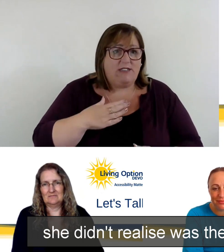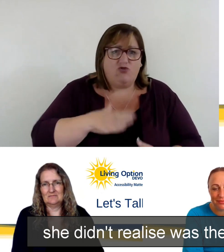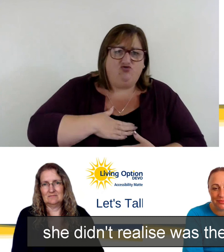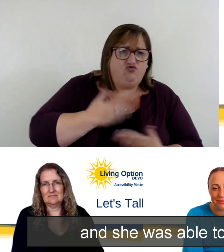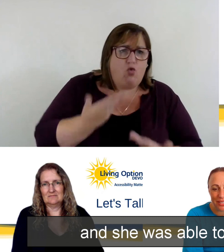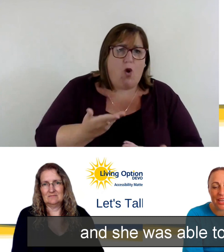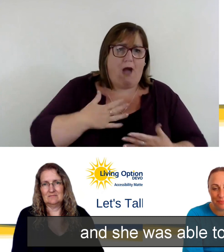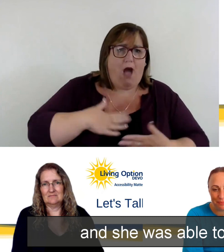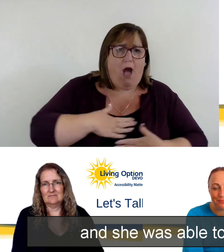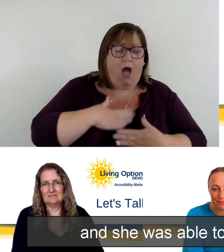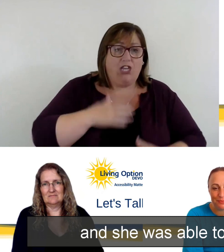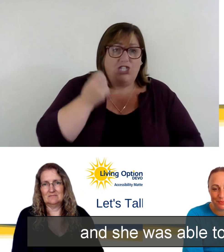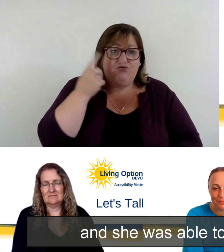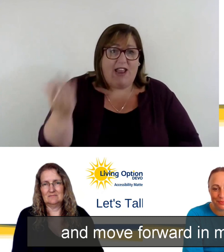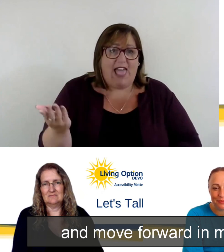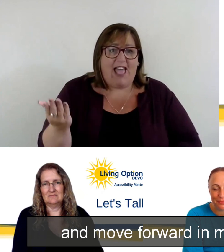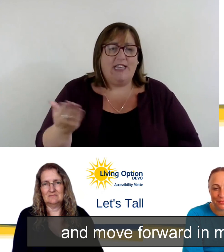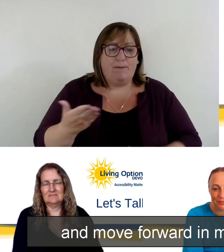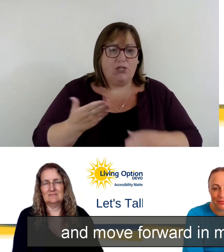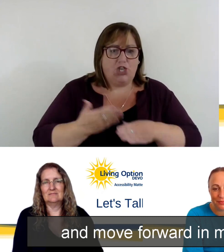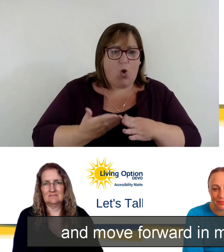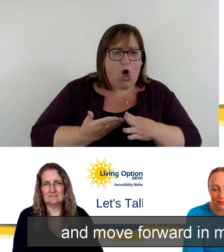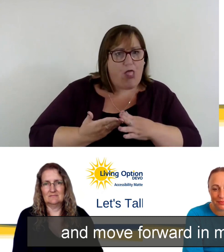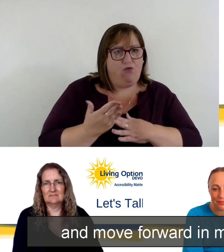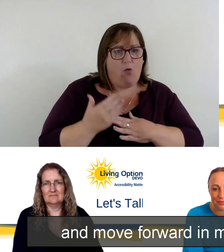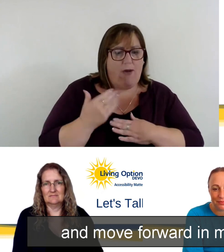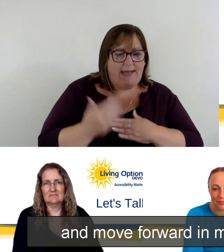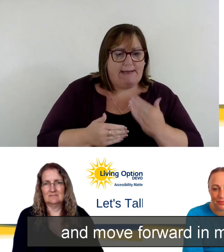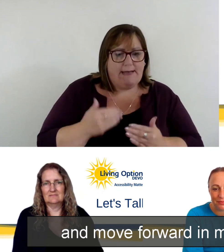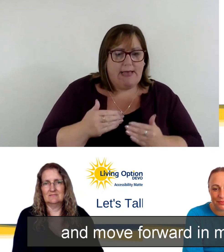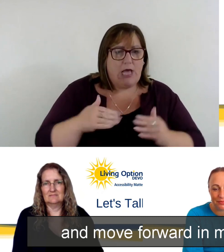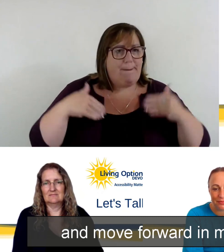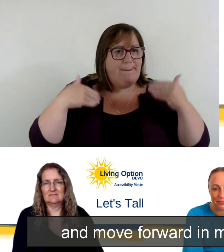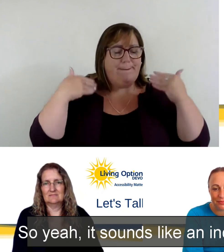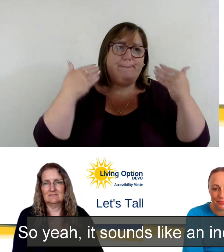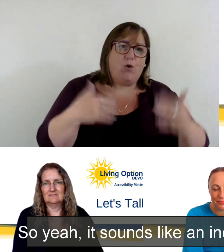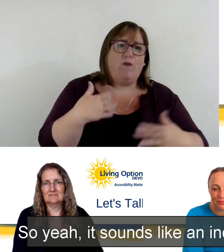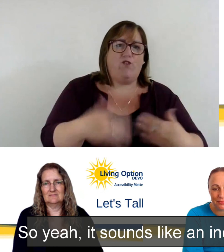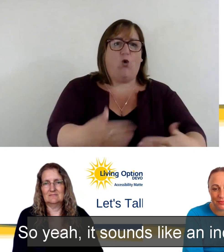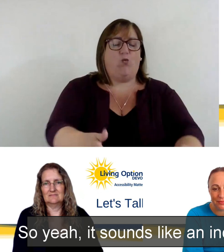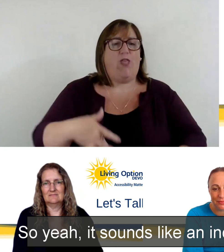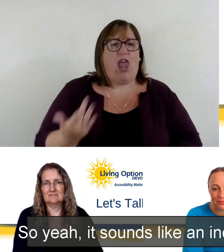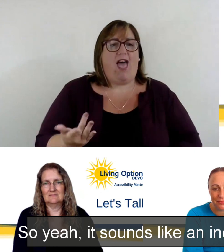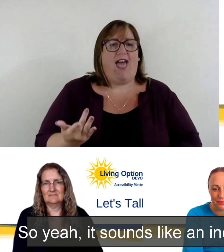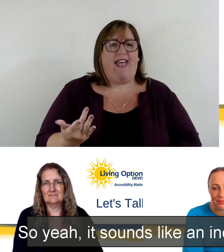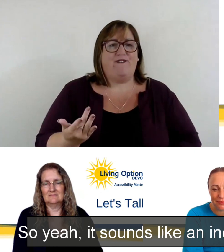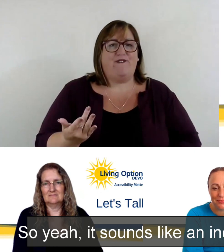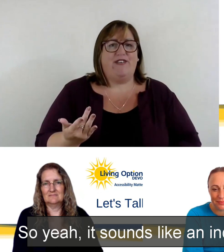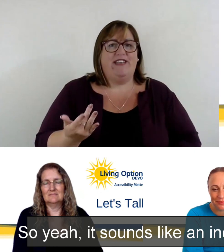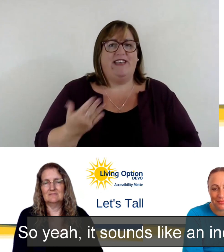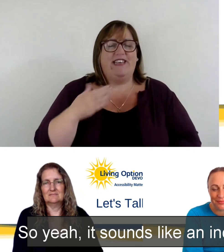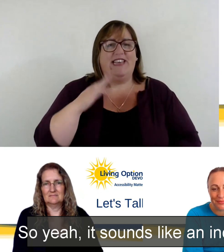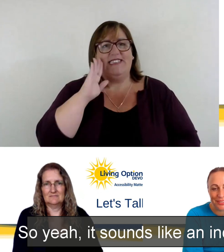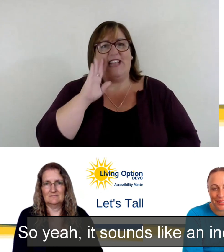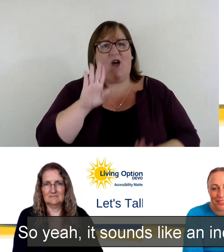to the fore, and she was able to work through that and move forward in many areas of her life. So yeah, it sounds like